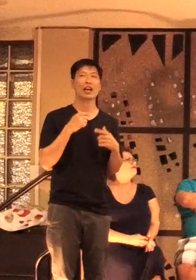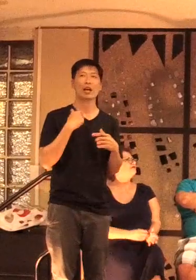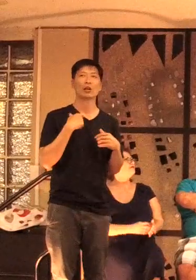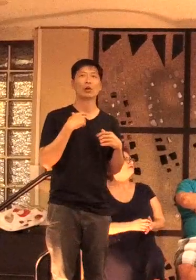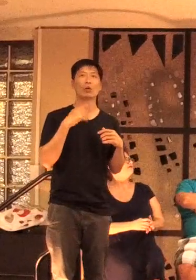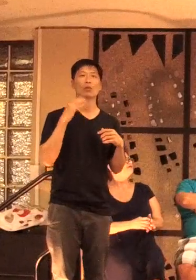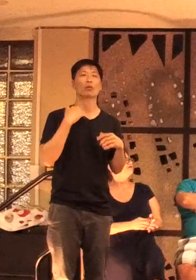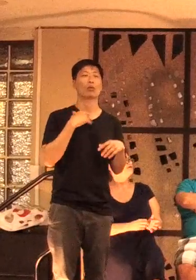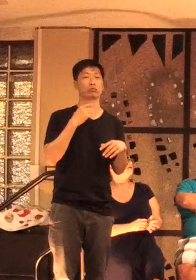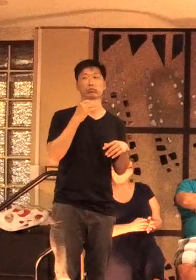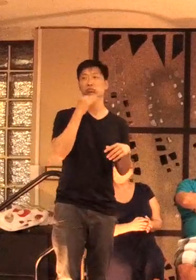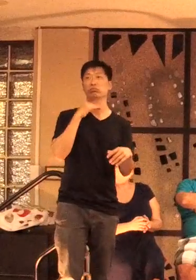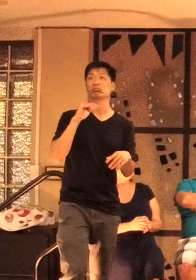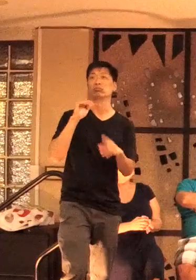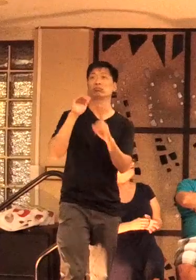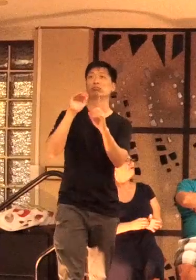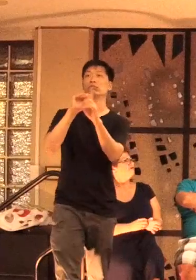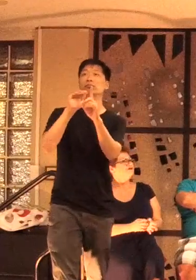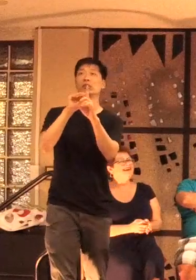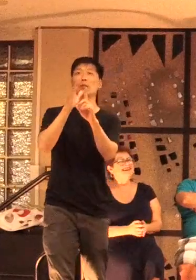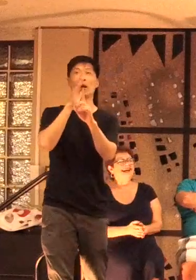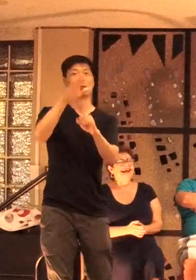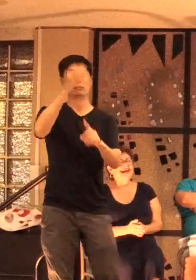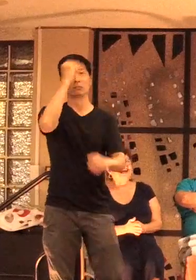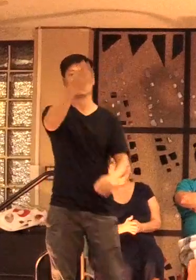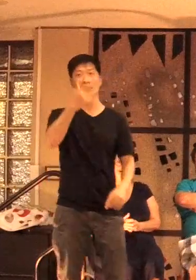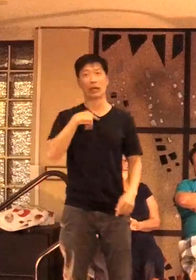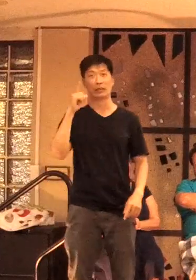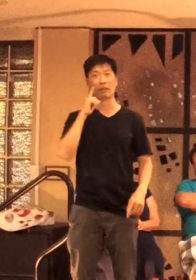about to walk up to my mom saying that I'm deaf now.